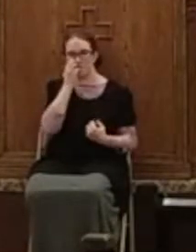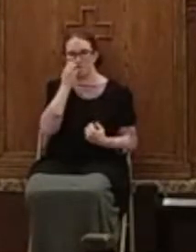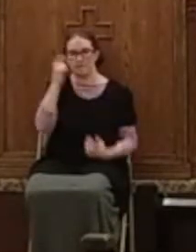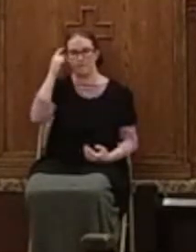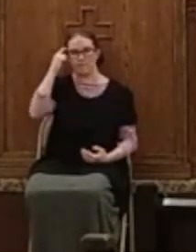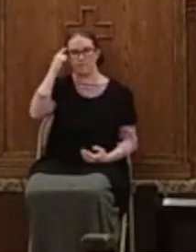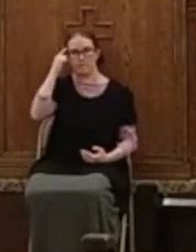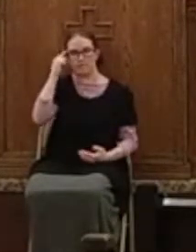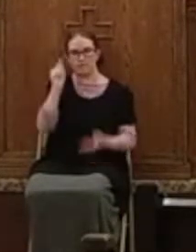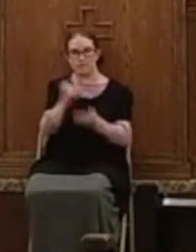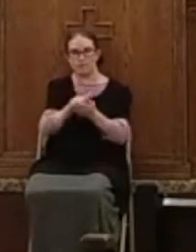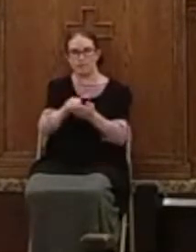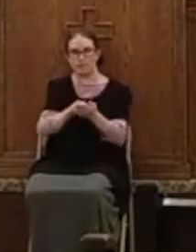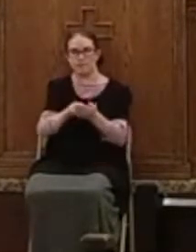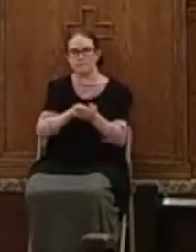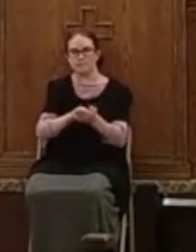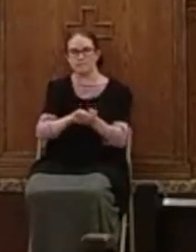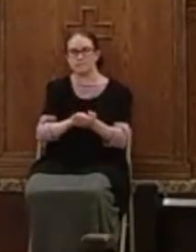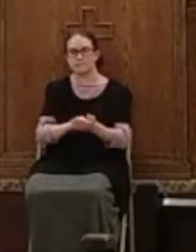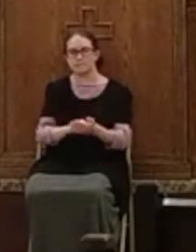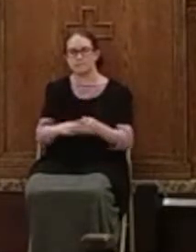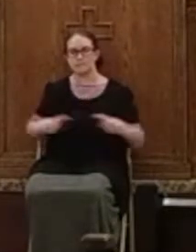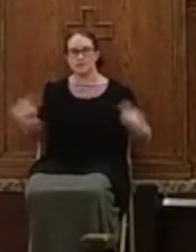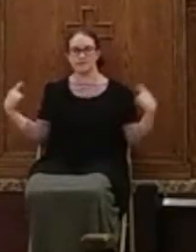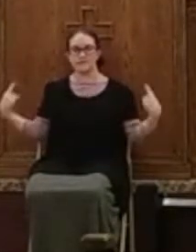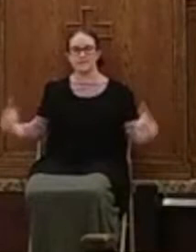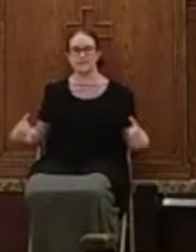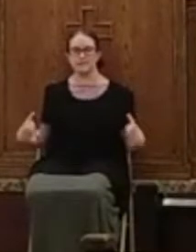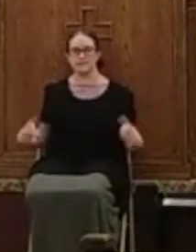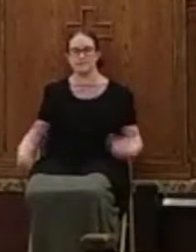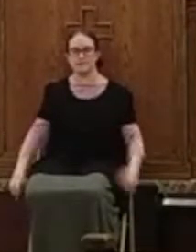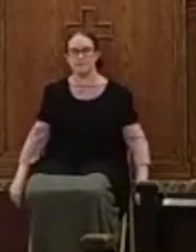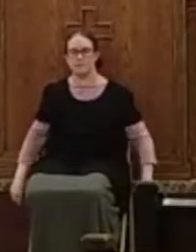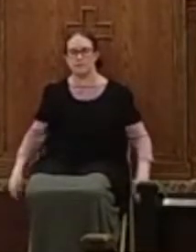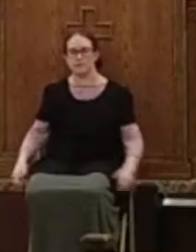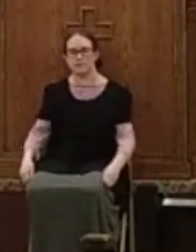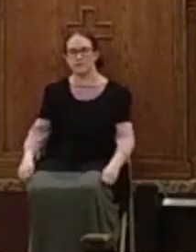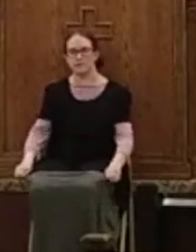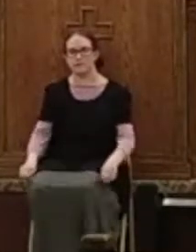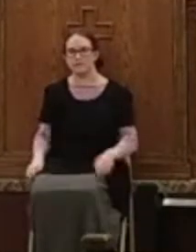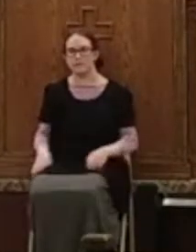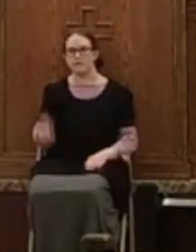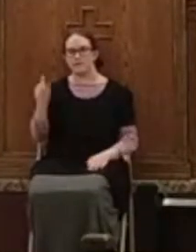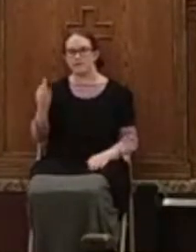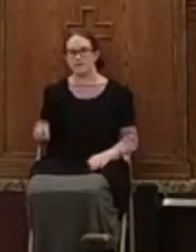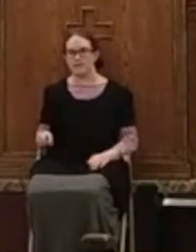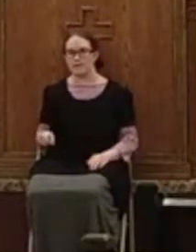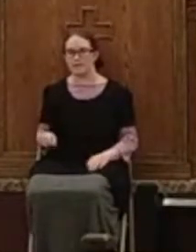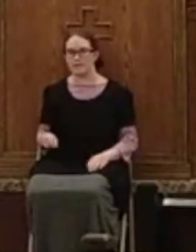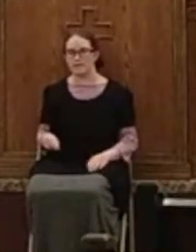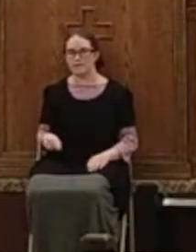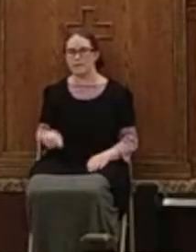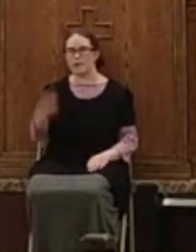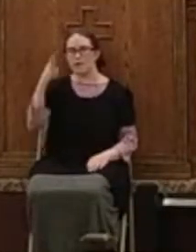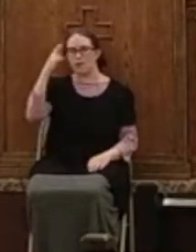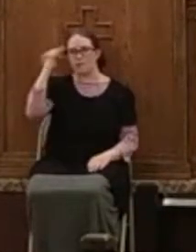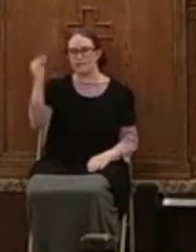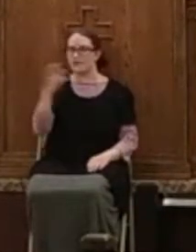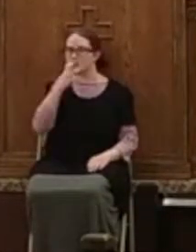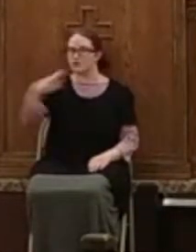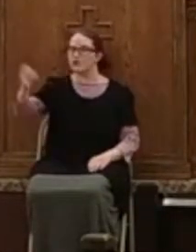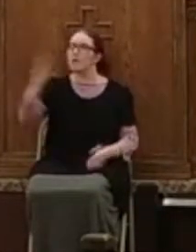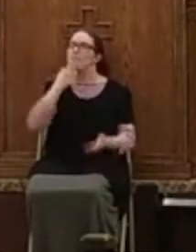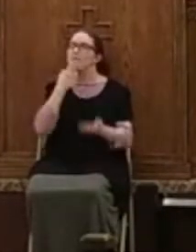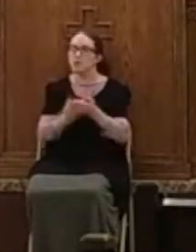minds will I write them. And their sins. Oh, if you ever needed a reason to shout, this would be a